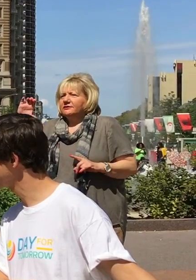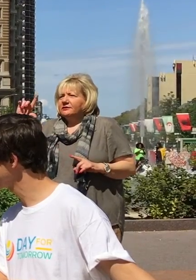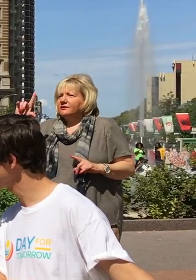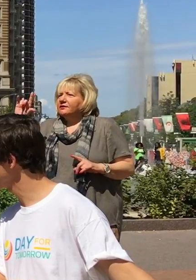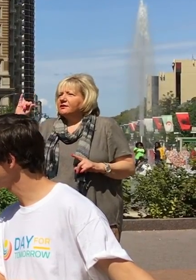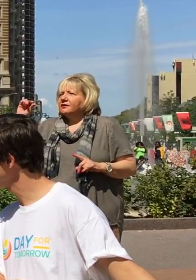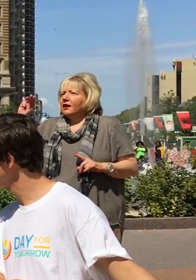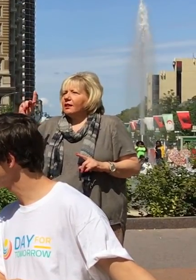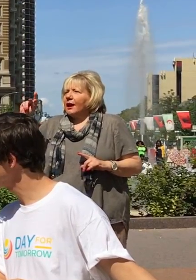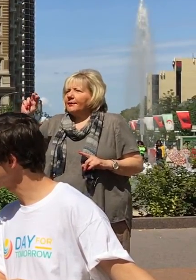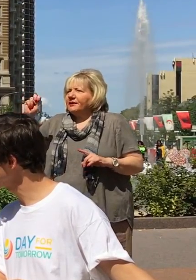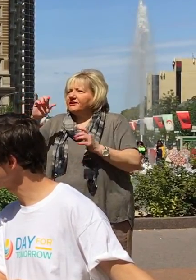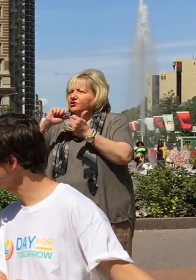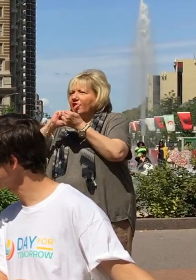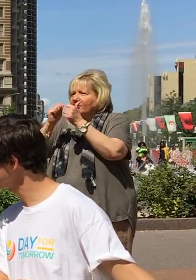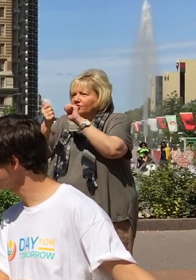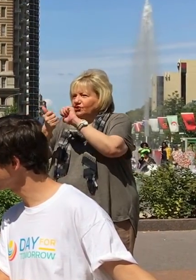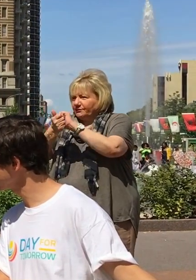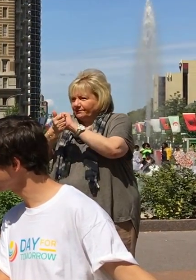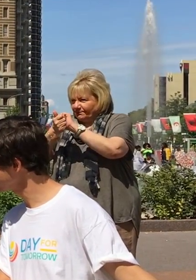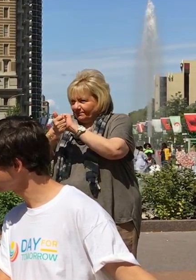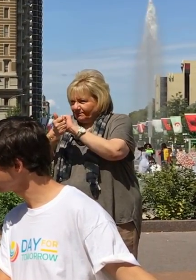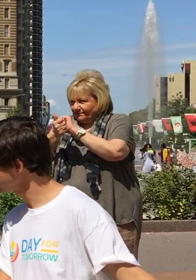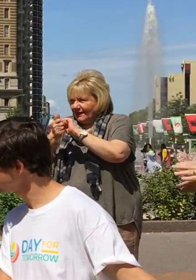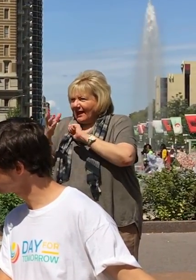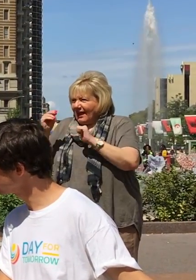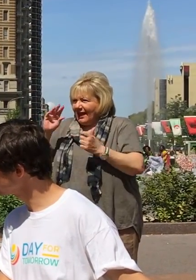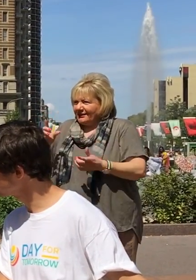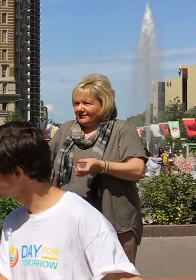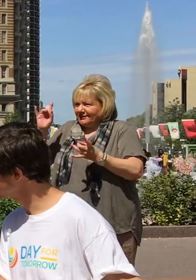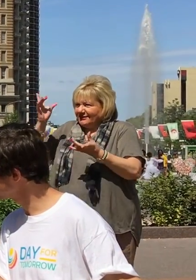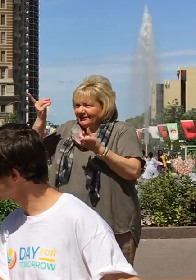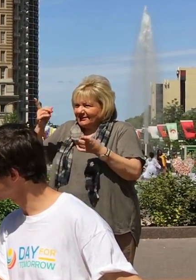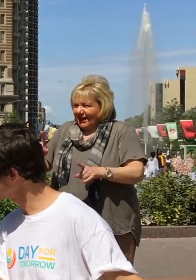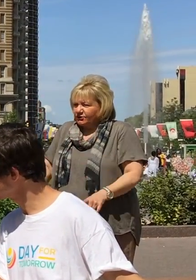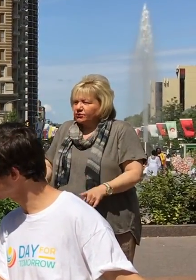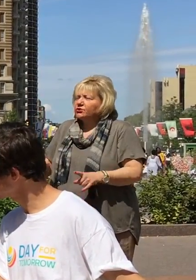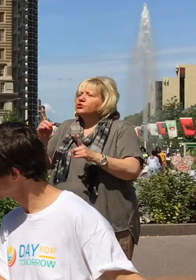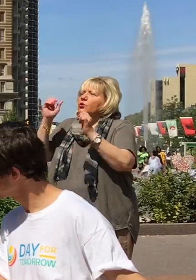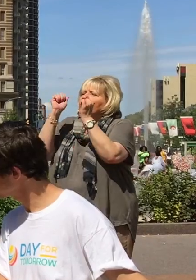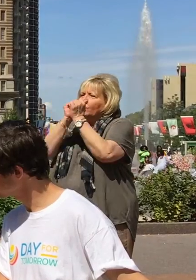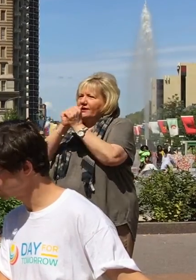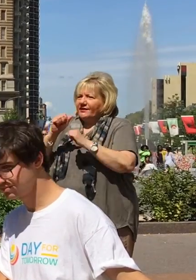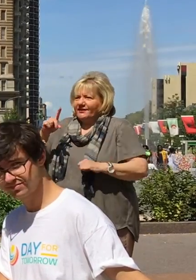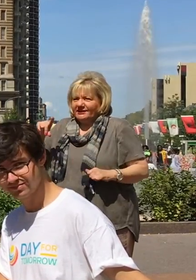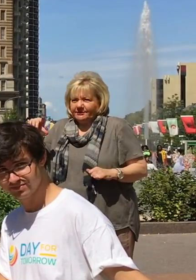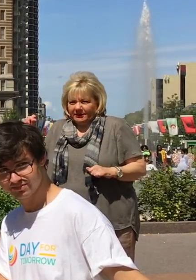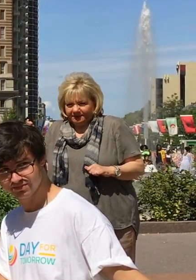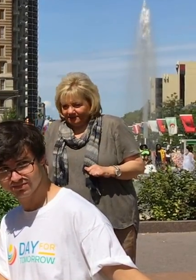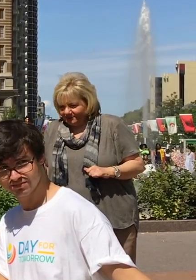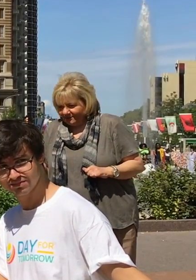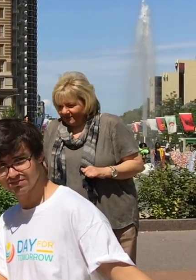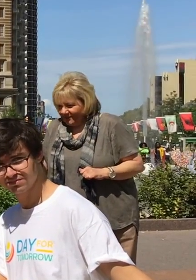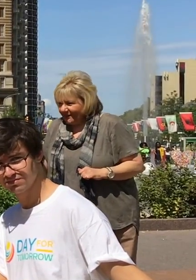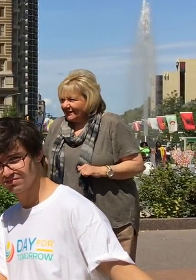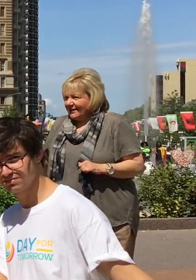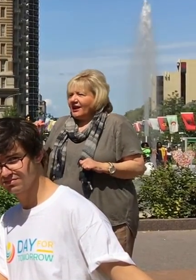disabilities. And we've walked here from Canada. You can see our walk